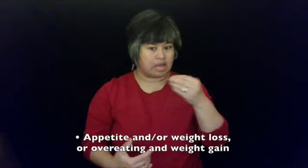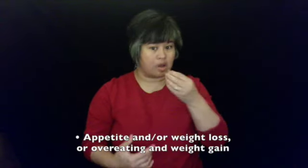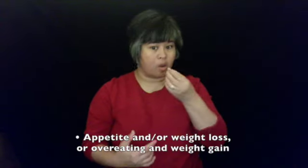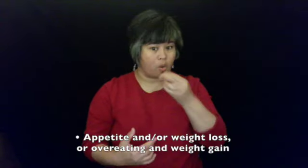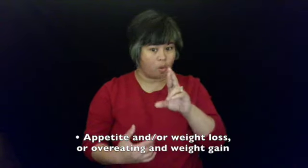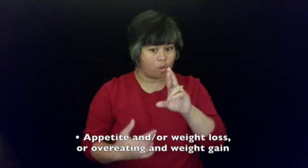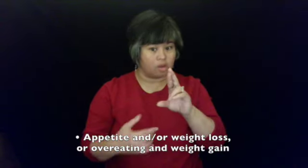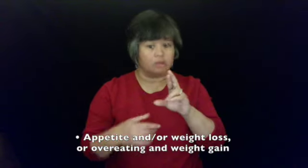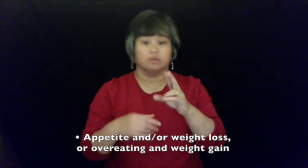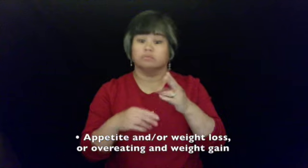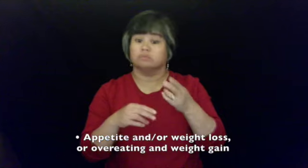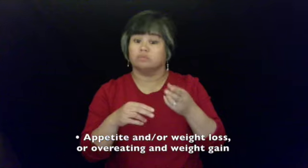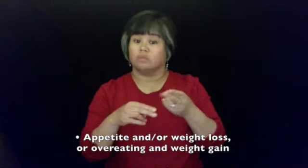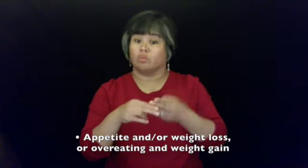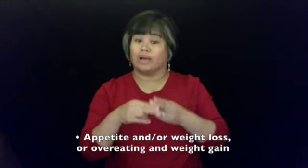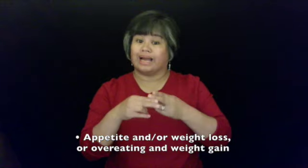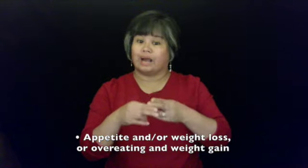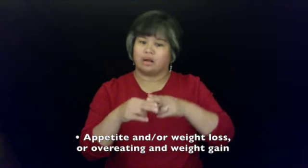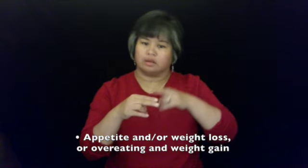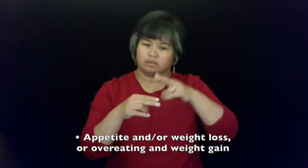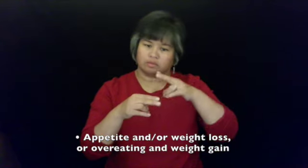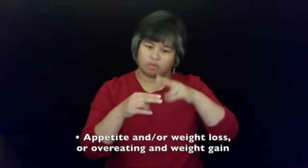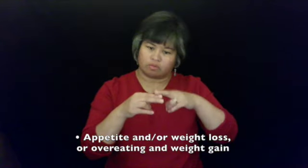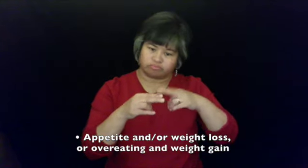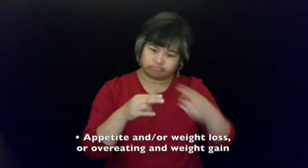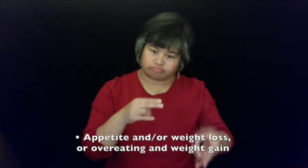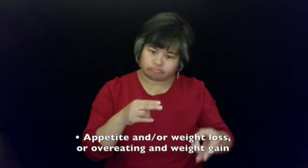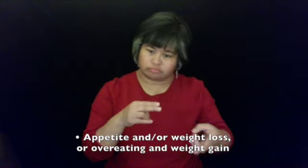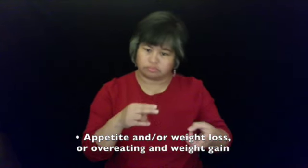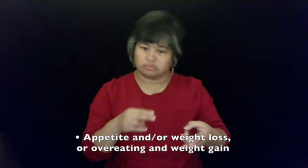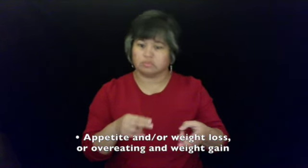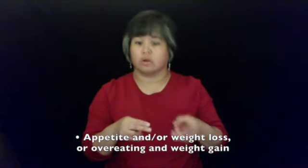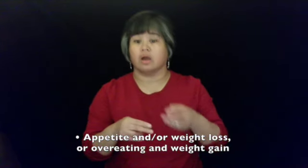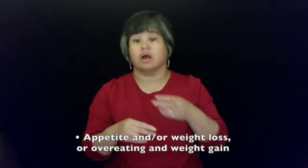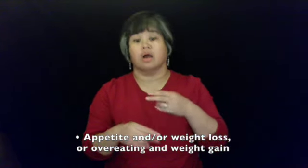Appetite and/or weight loss, or overeating and weight gain.